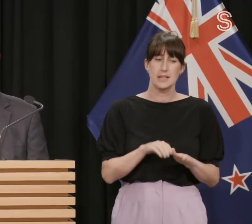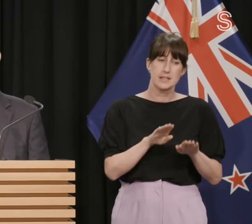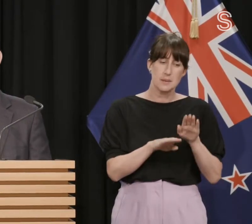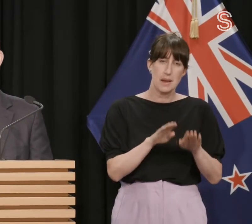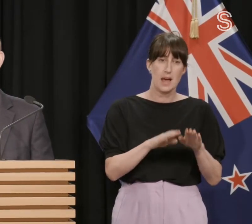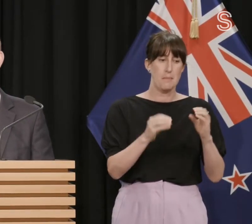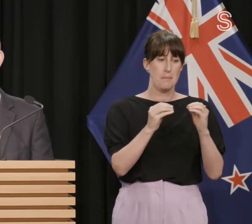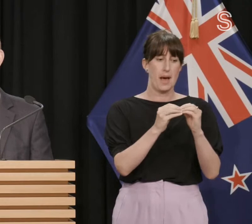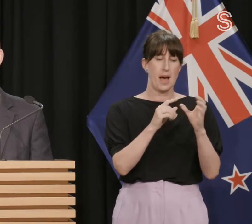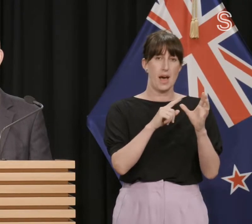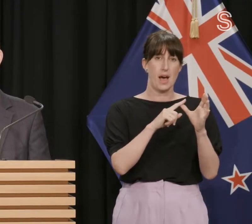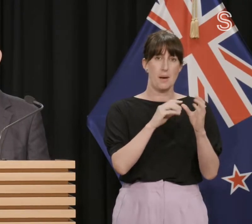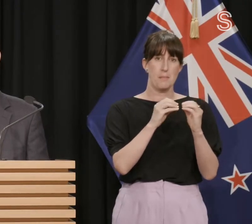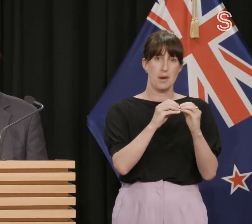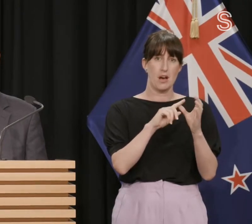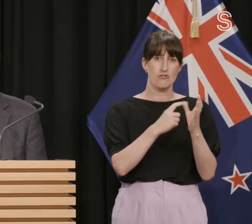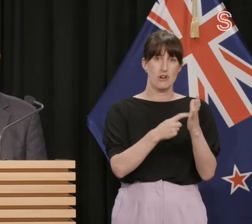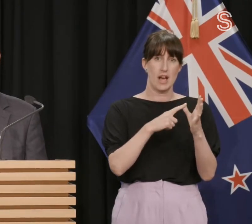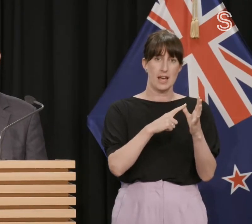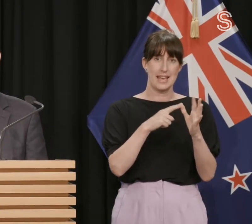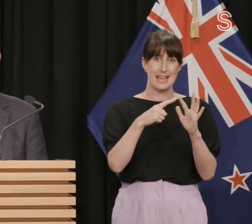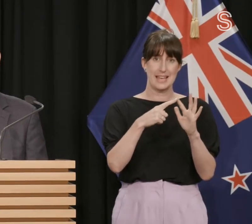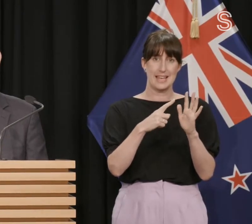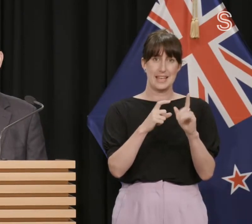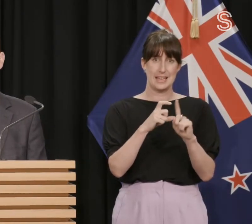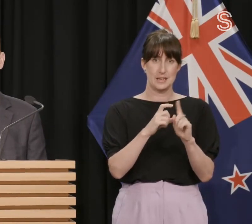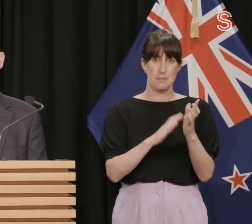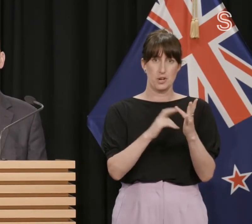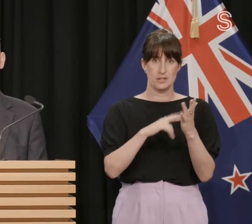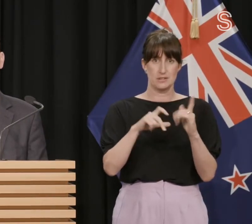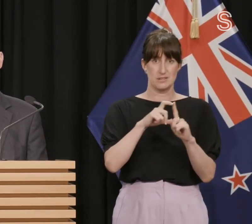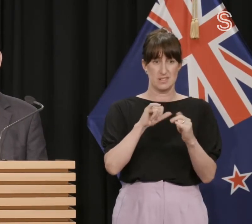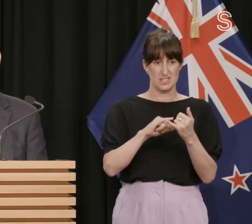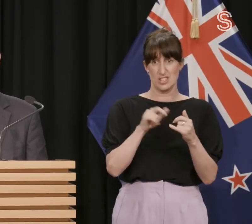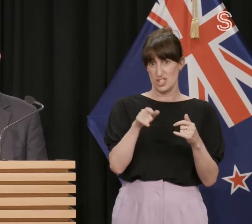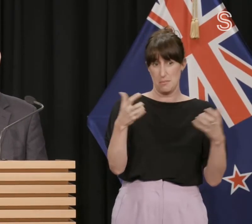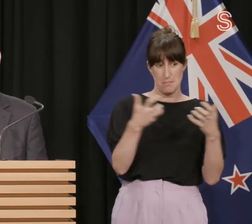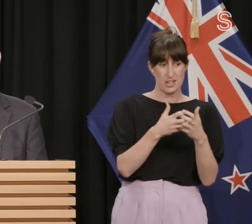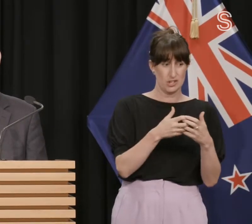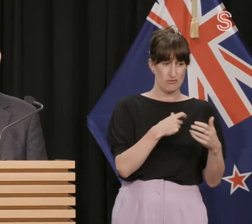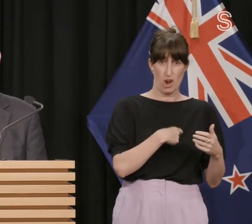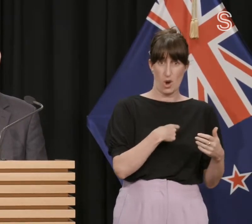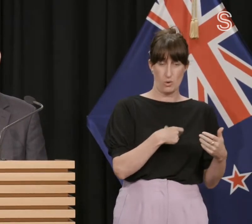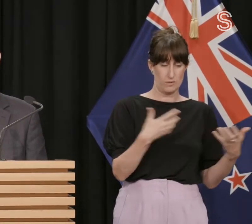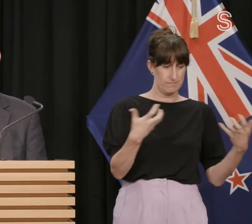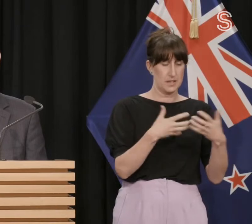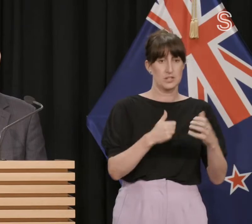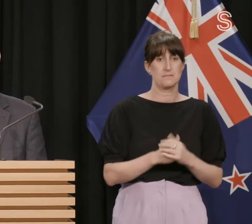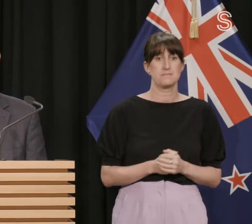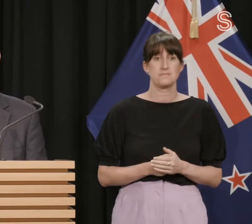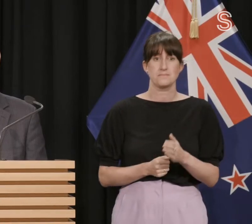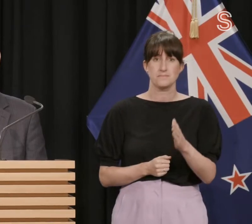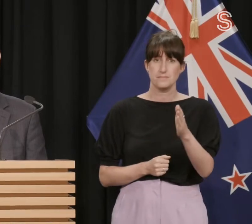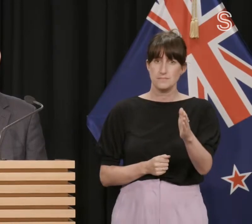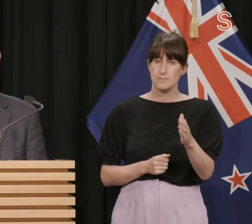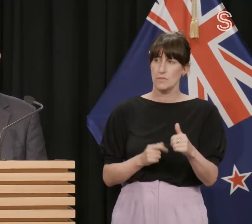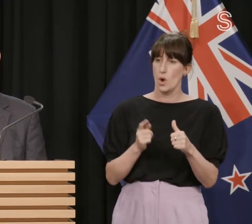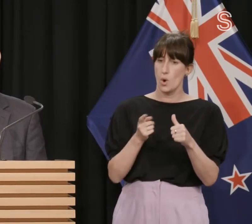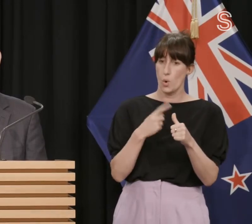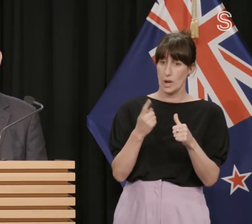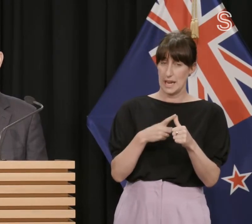with Barbara Edmonds, the right person for the roles that I was looking to fill. Did you need a minister for Auckland because of the failure of leadership from the